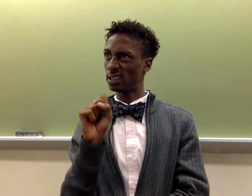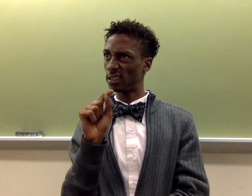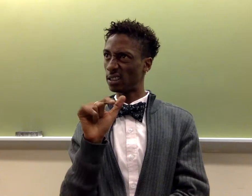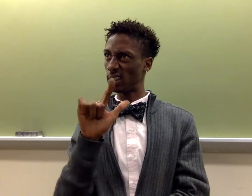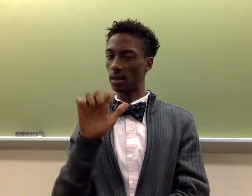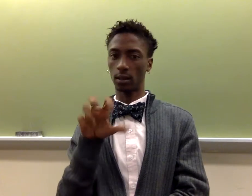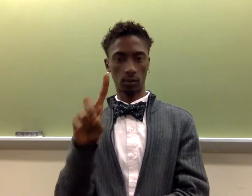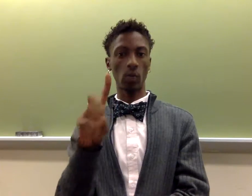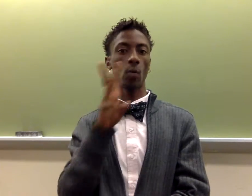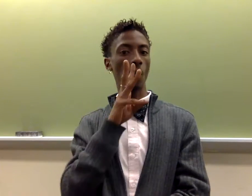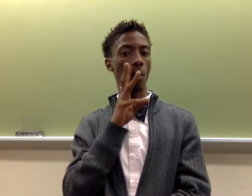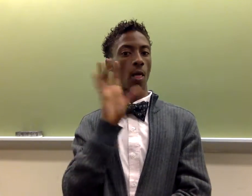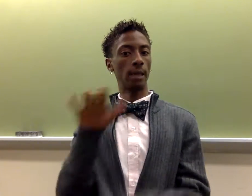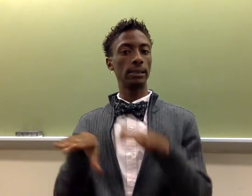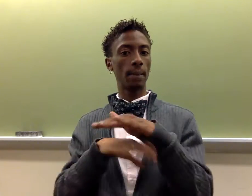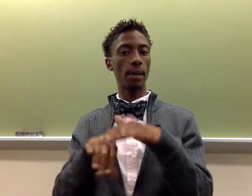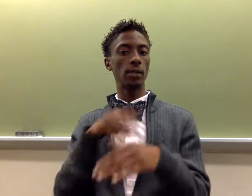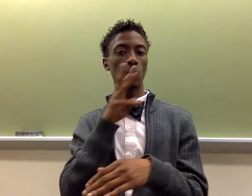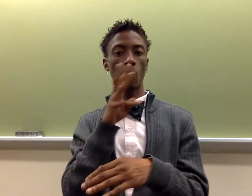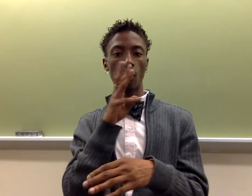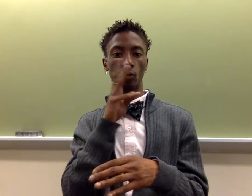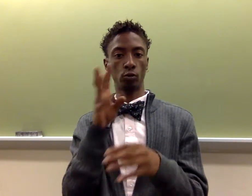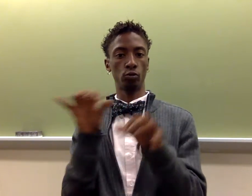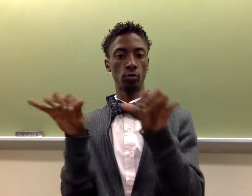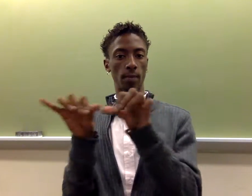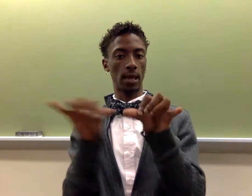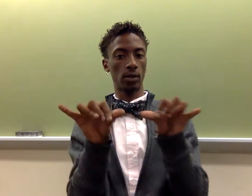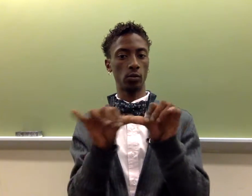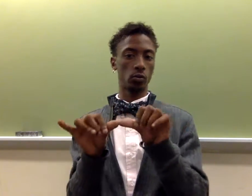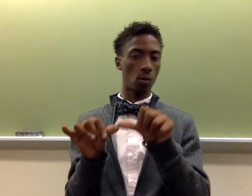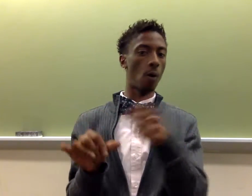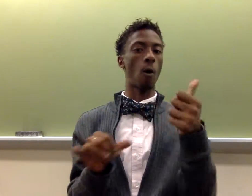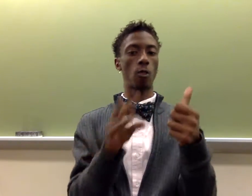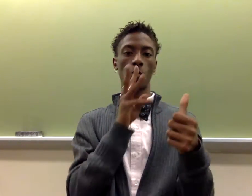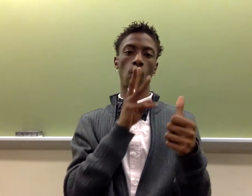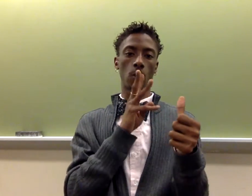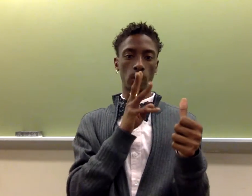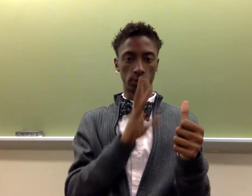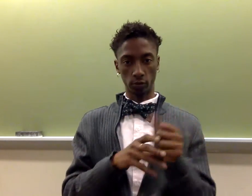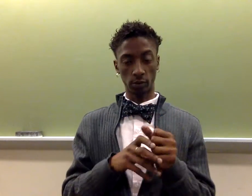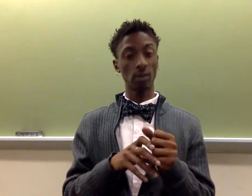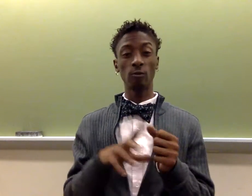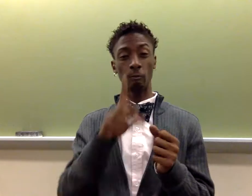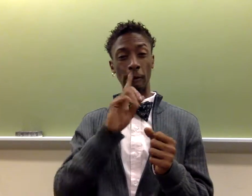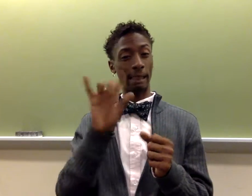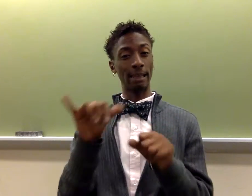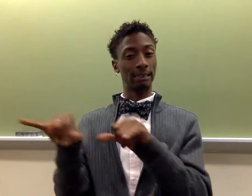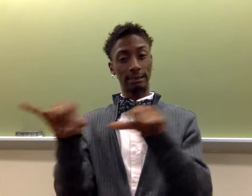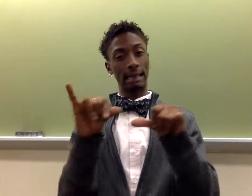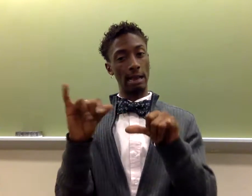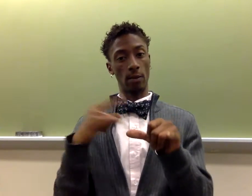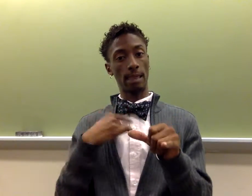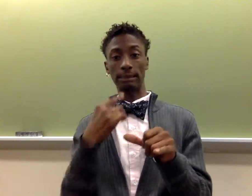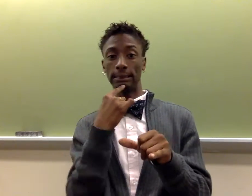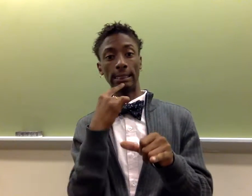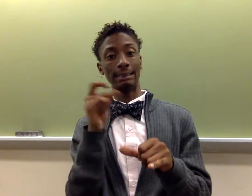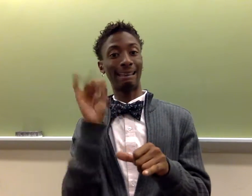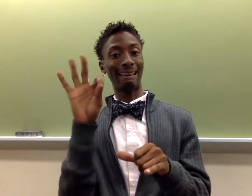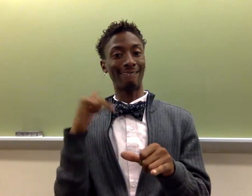to measure all waters by. And it's simply a standard that says if I have a